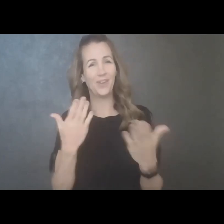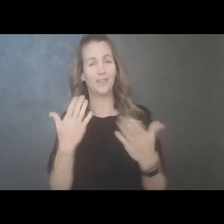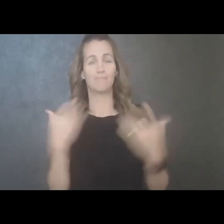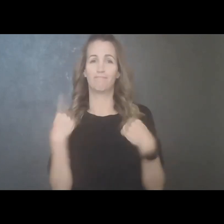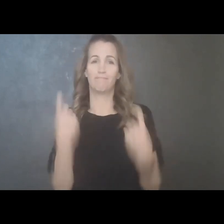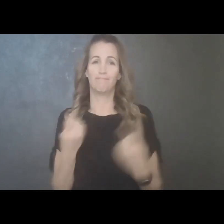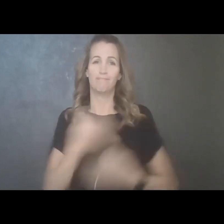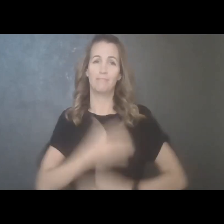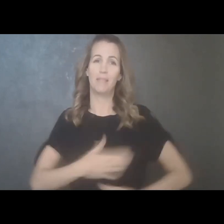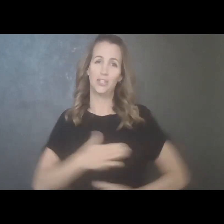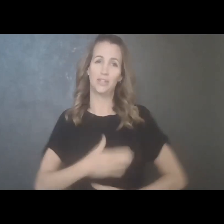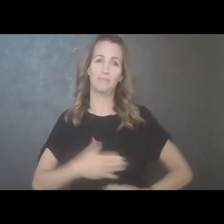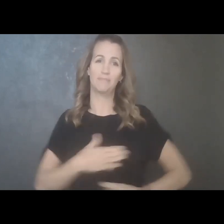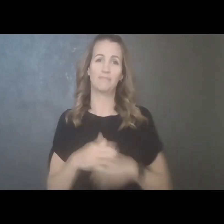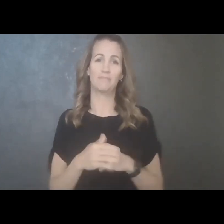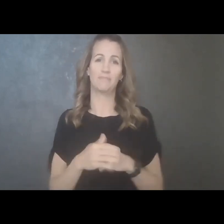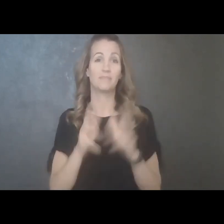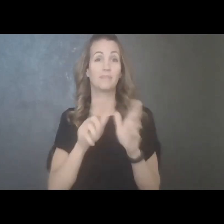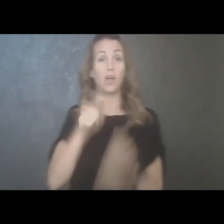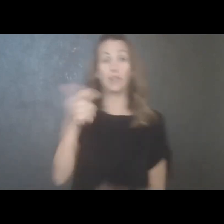it to you guys.